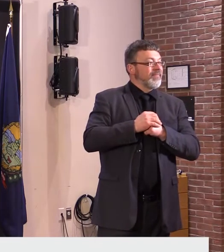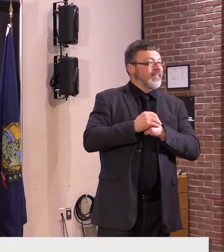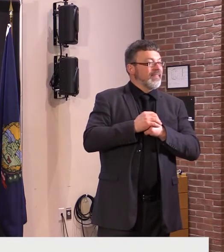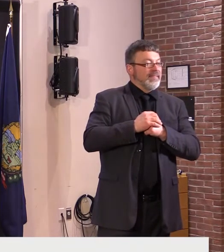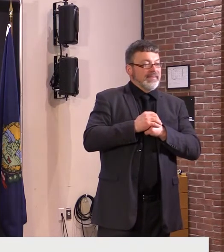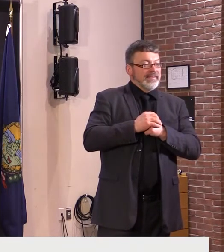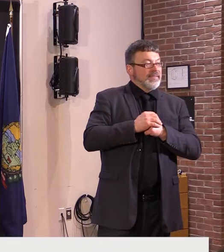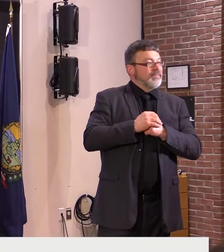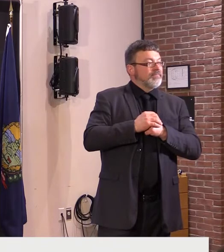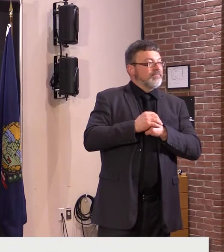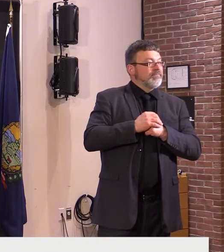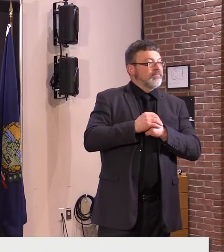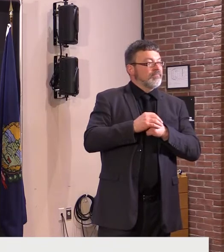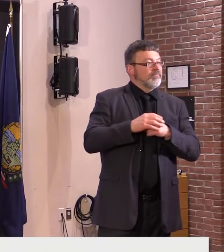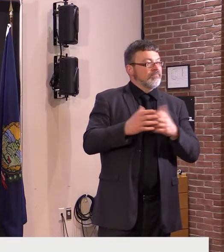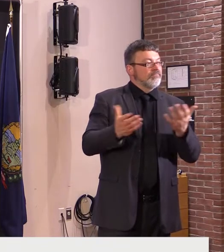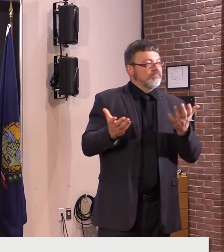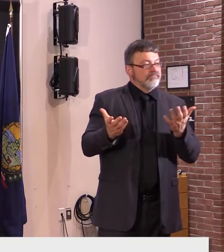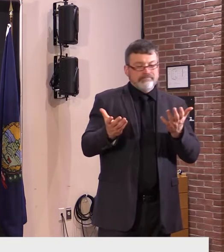Greg